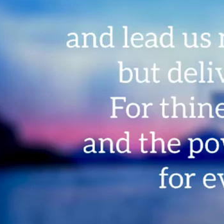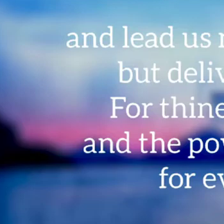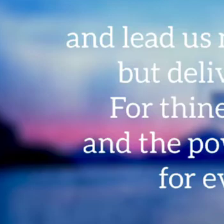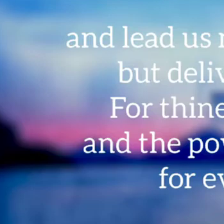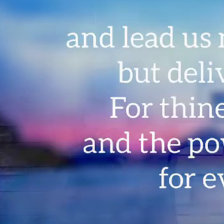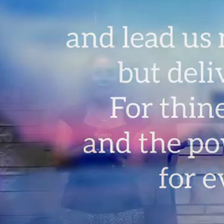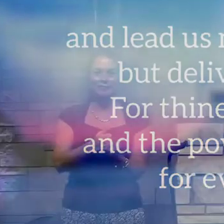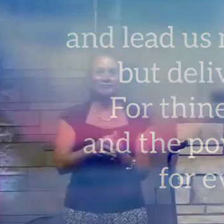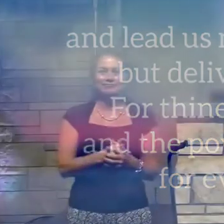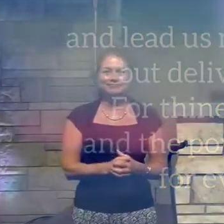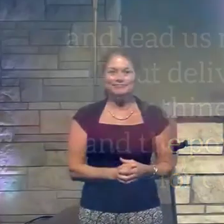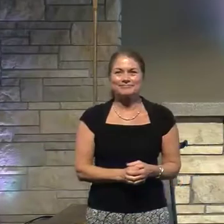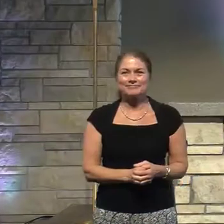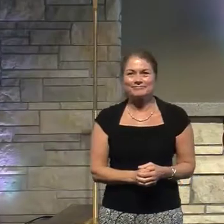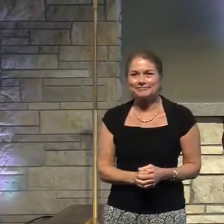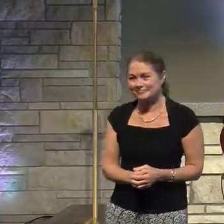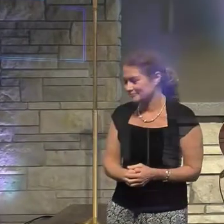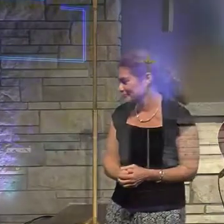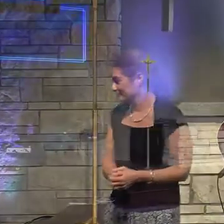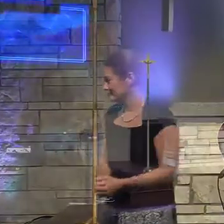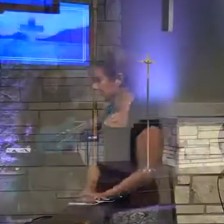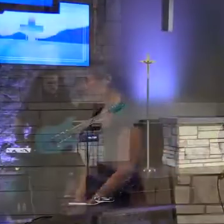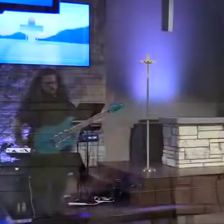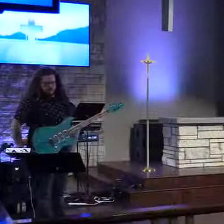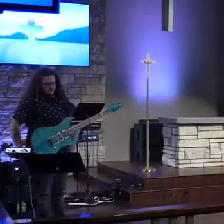ever. Amen.